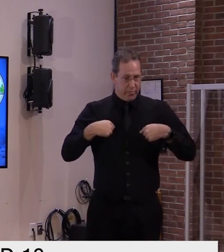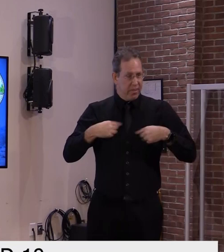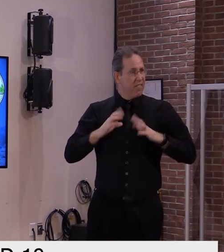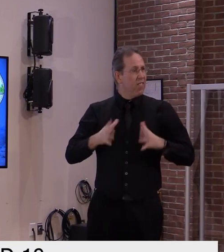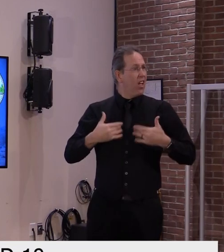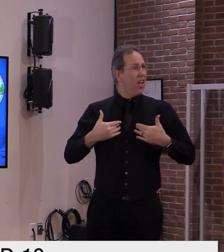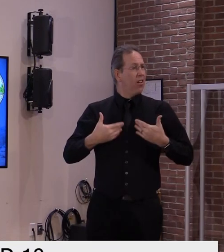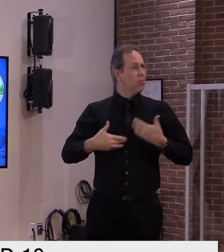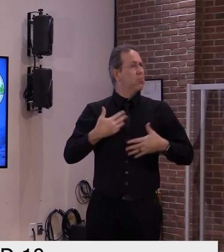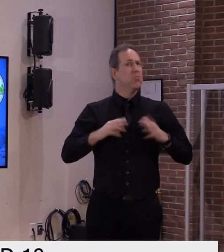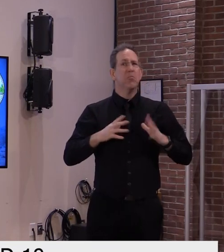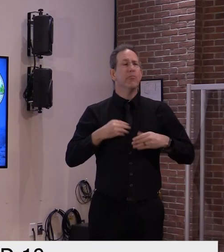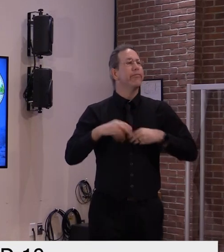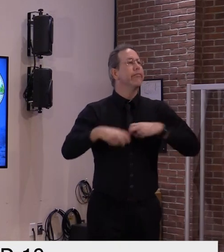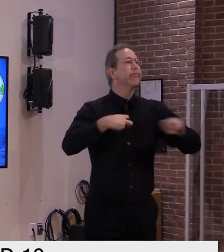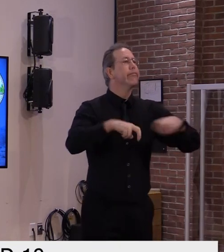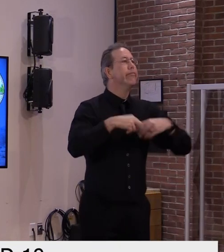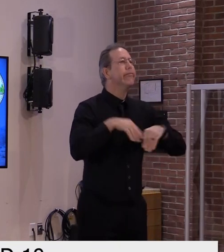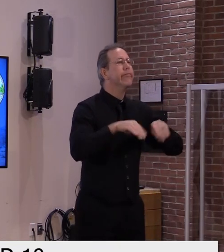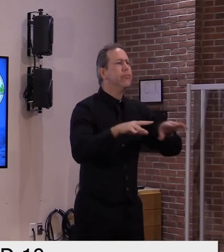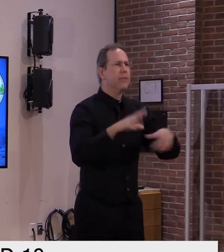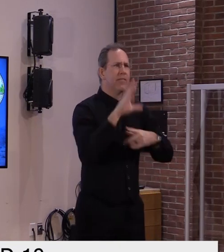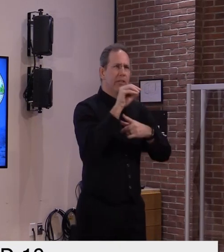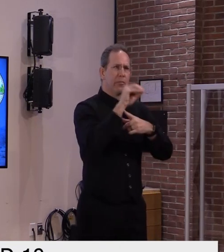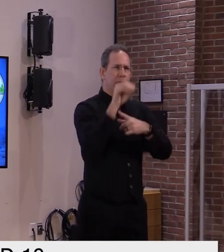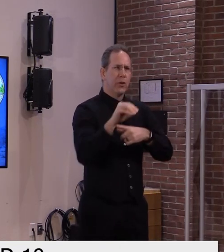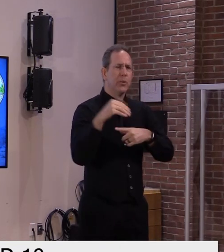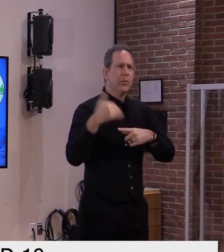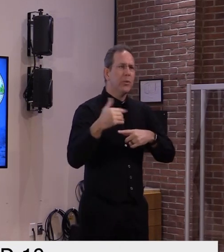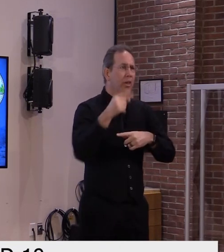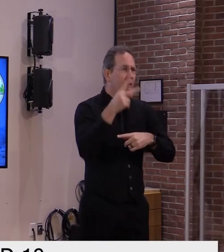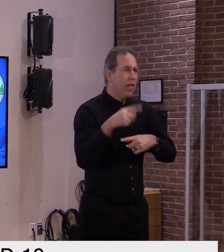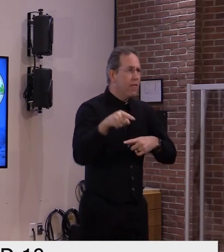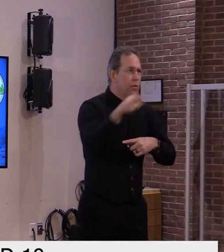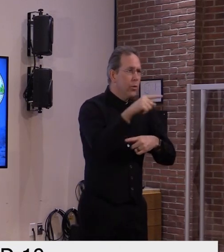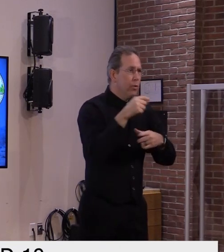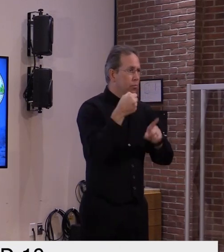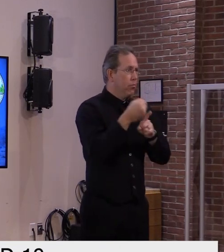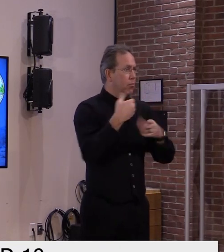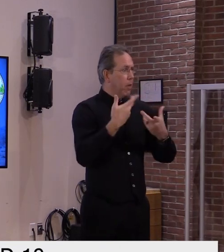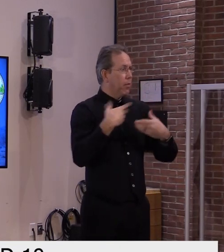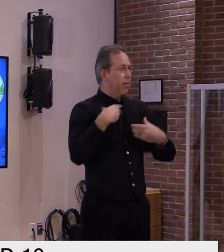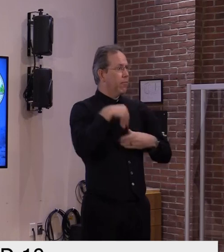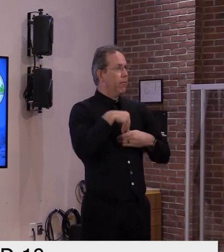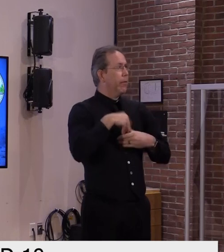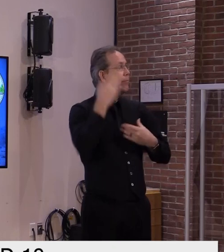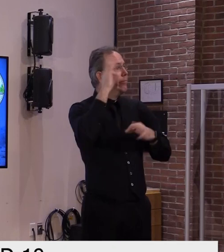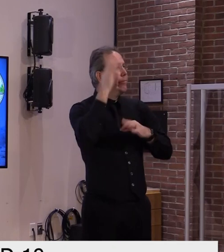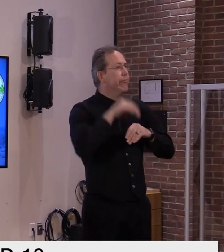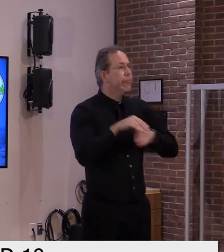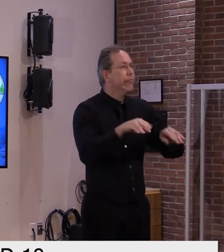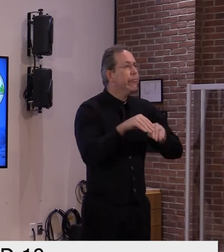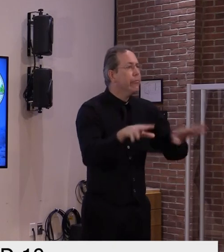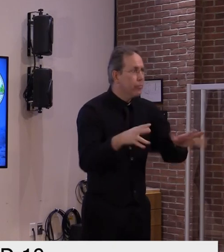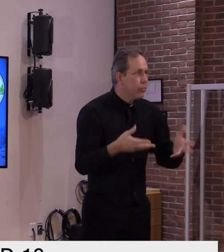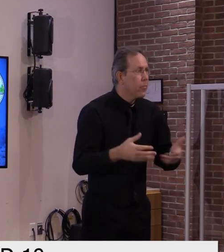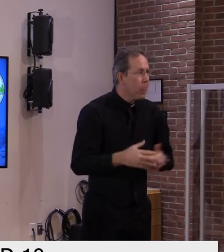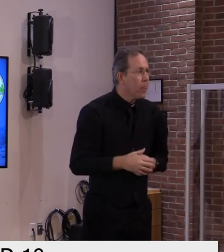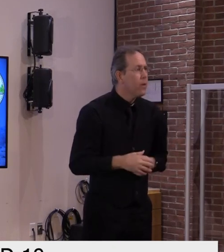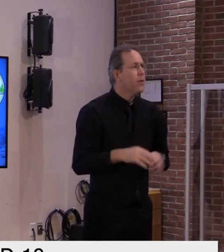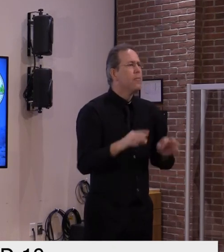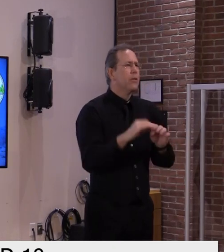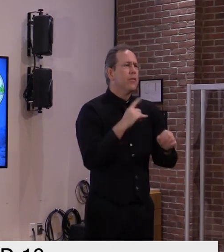and be alert at all times. That's why everywhere we need to go, we need to commit to looking